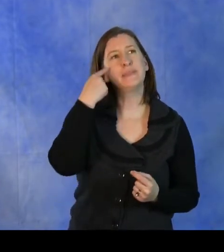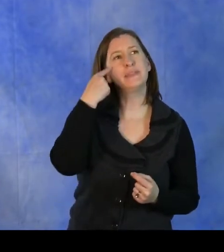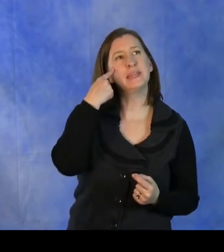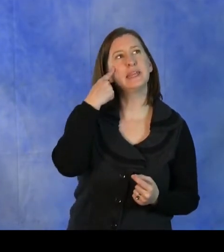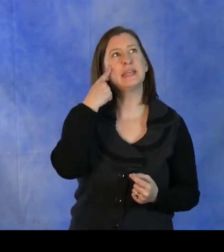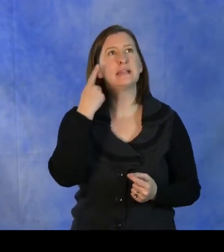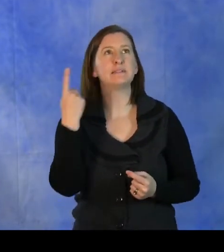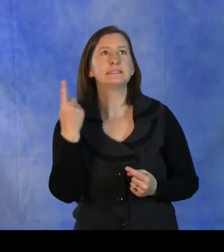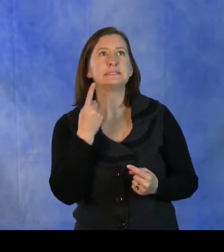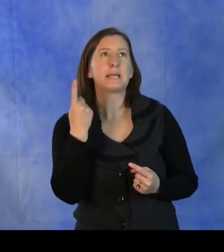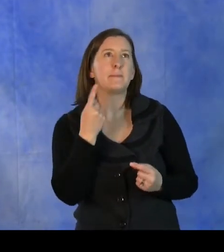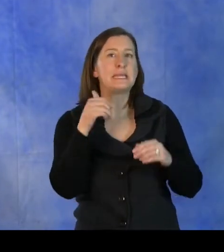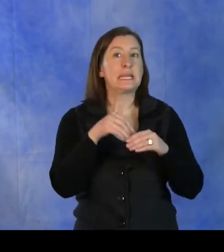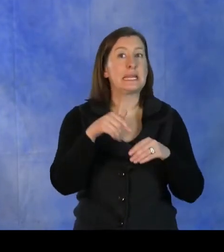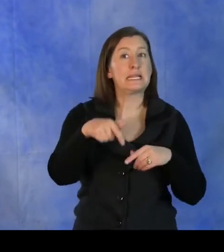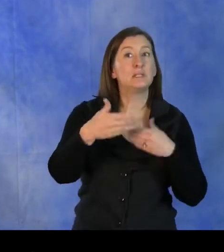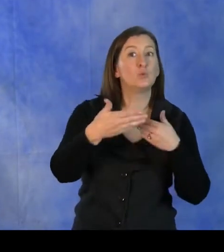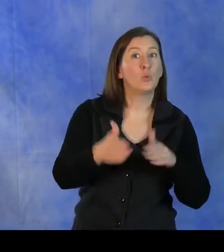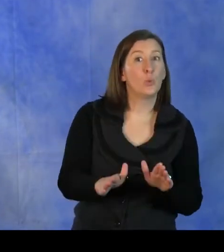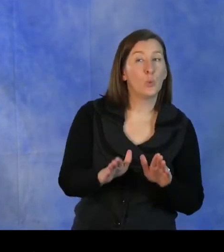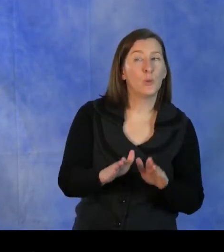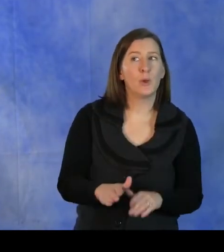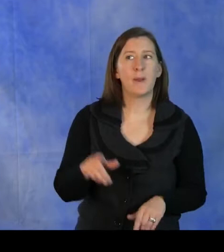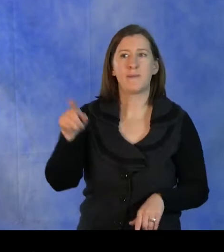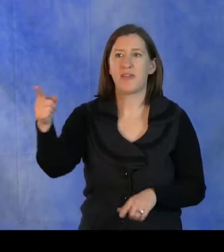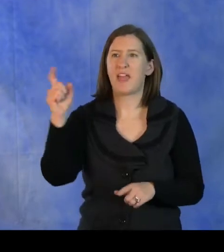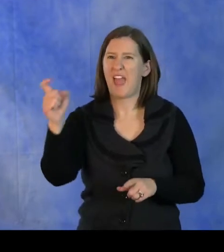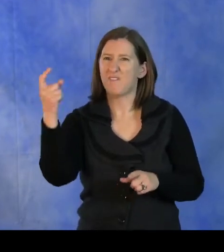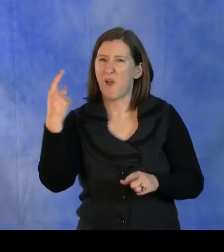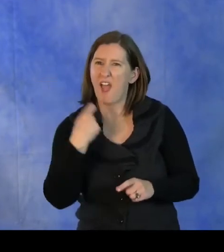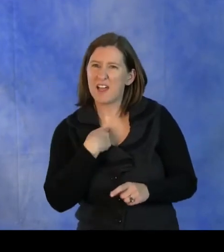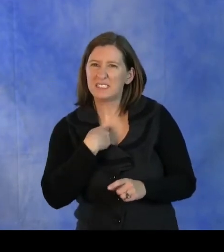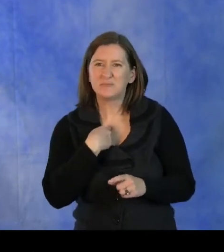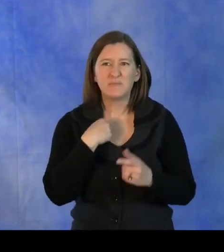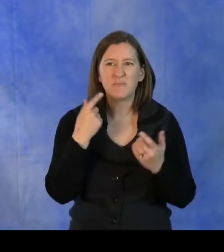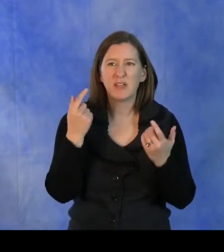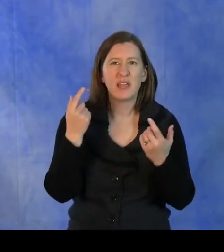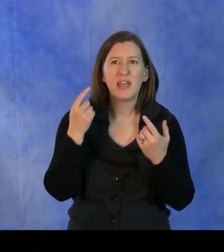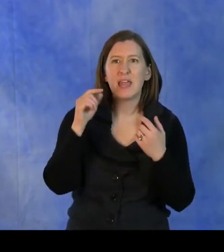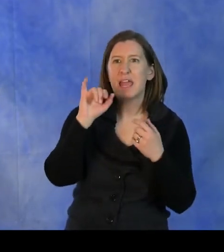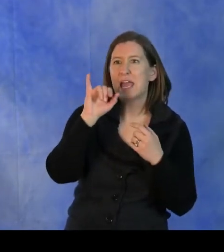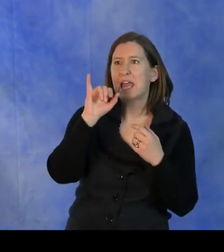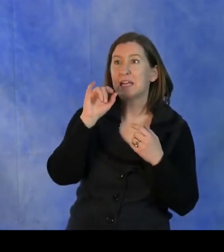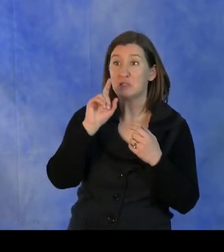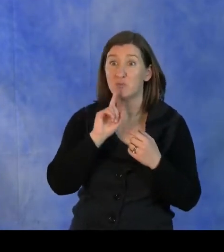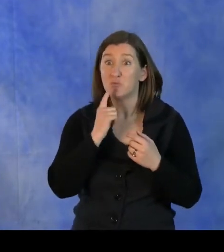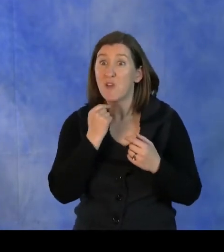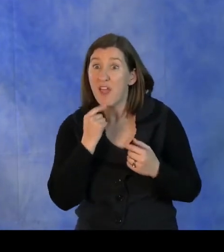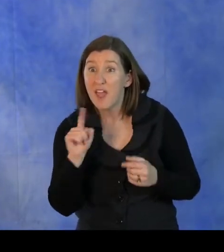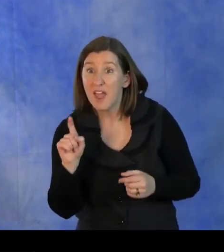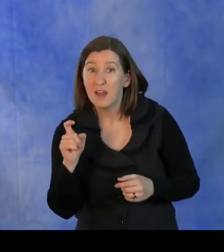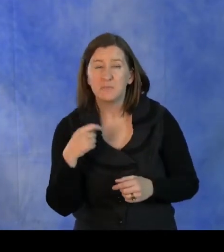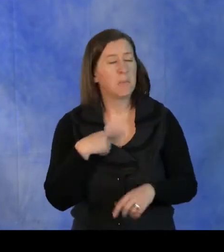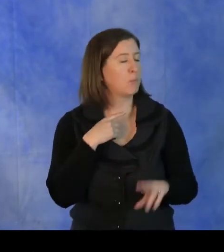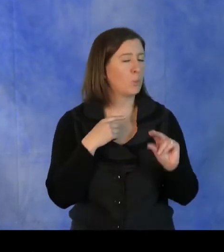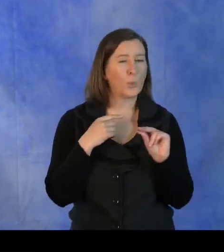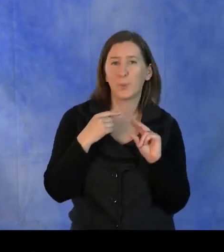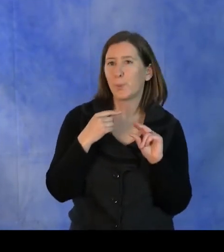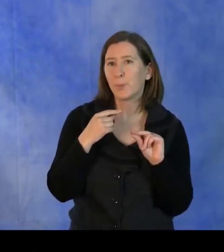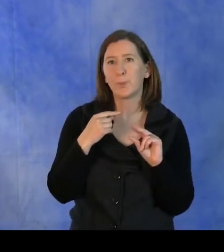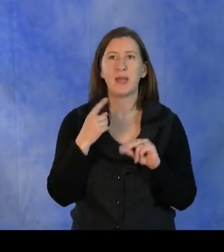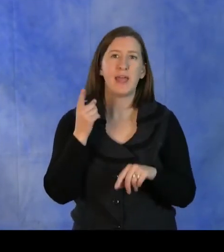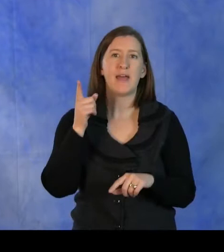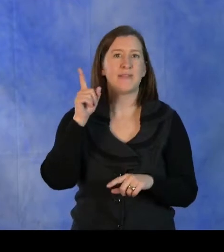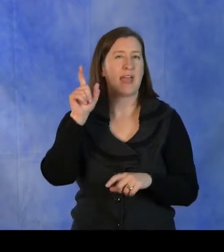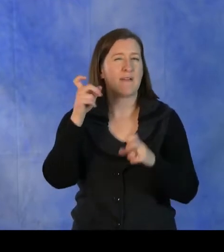students. I'm thinking of something in this room, and then they have to ask me, is it